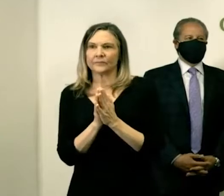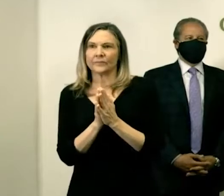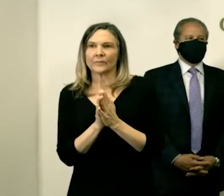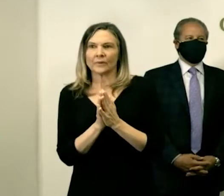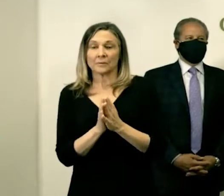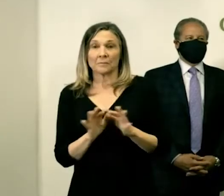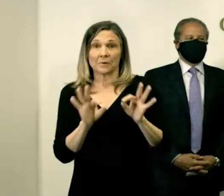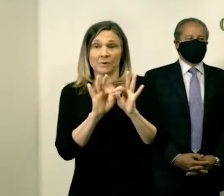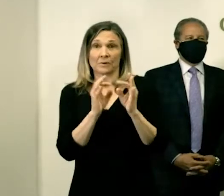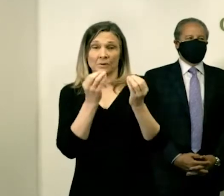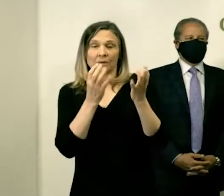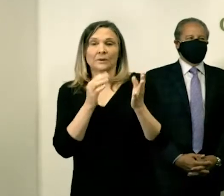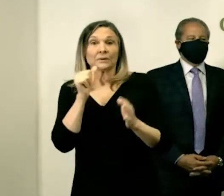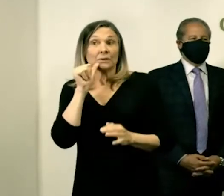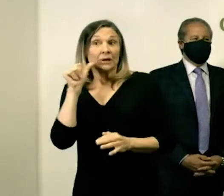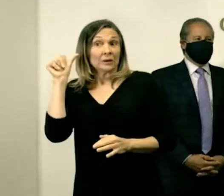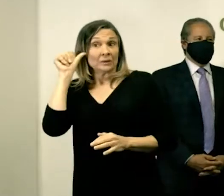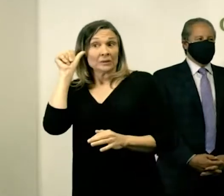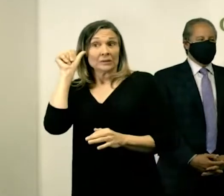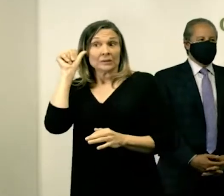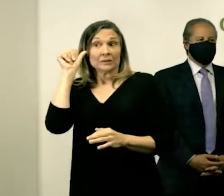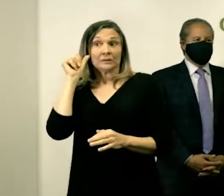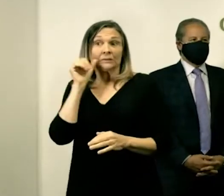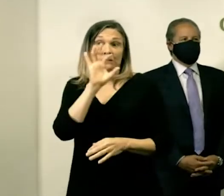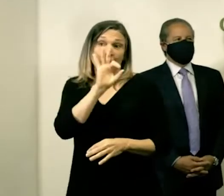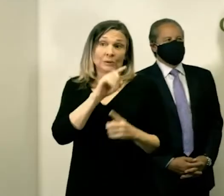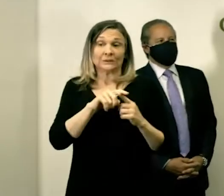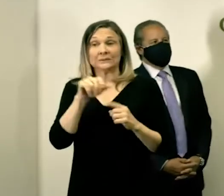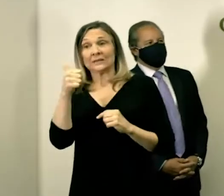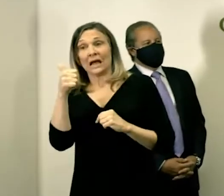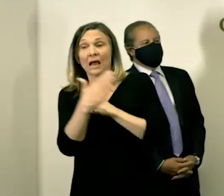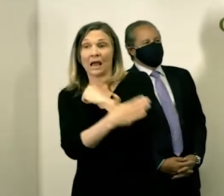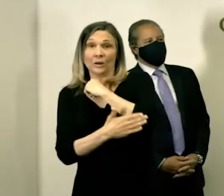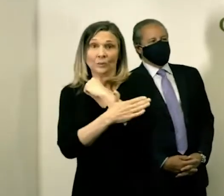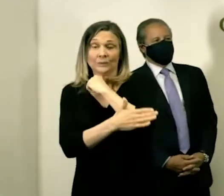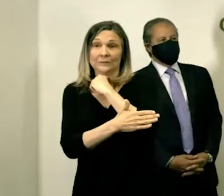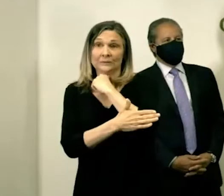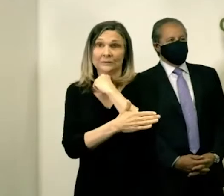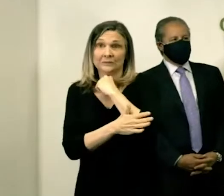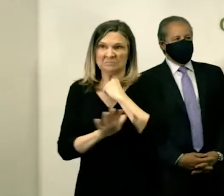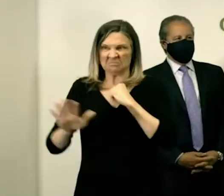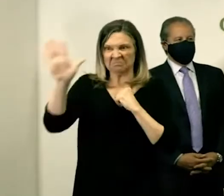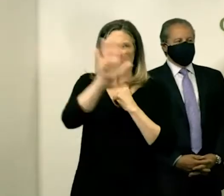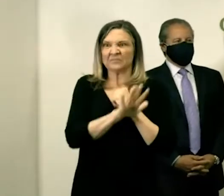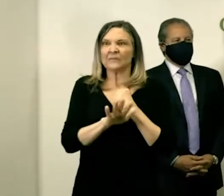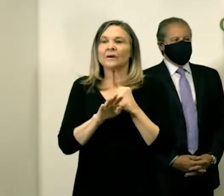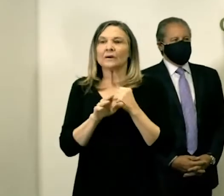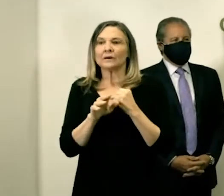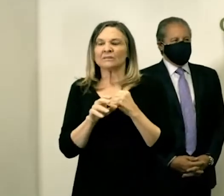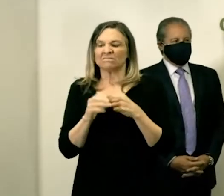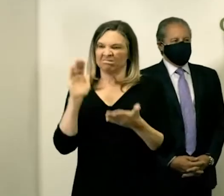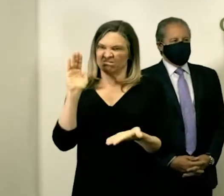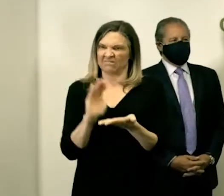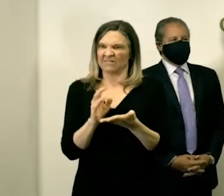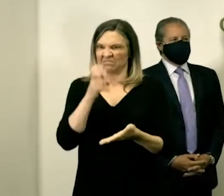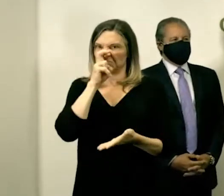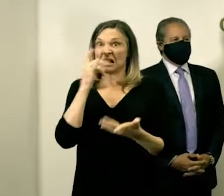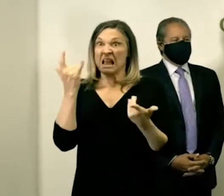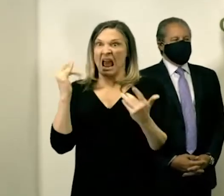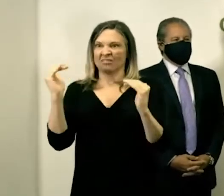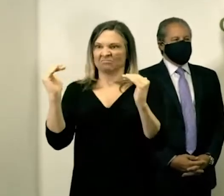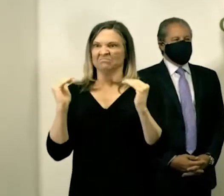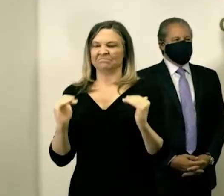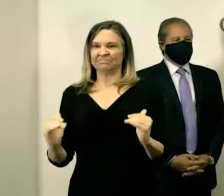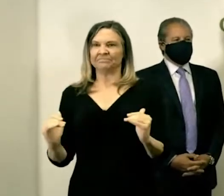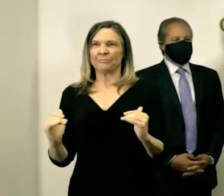another 9-10 counties now moving out of lesser restrictive tiers, or more restrictive now into lesser restrictive